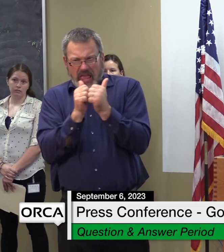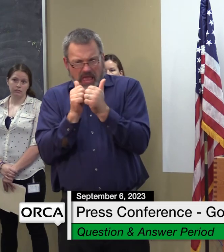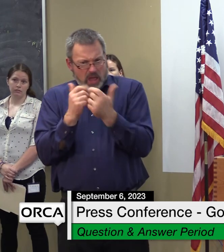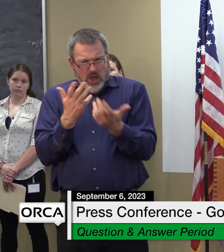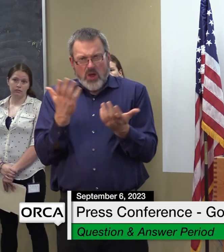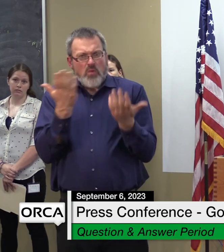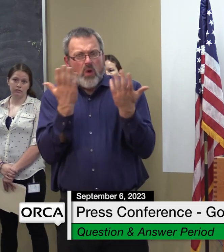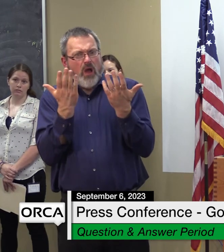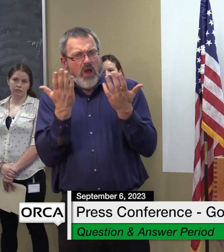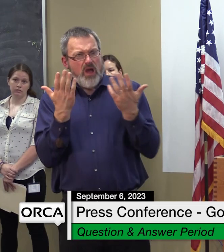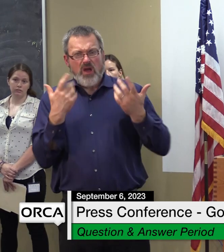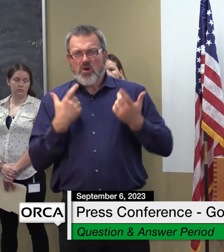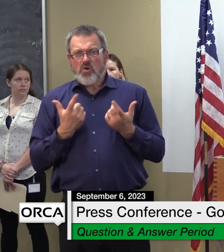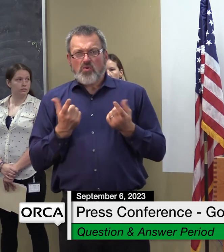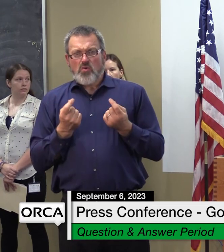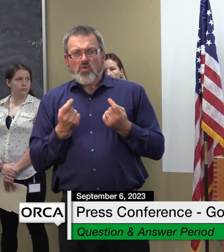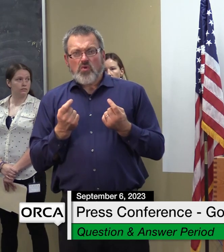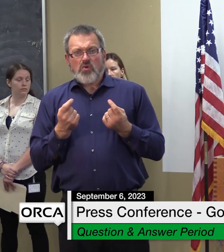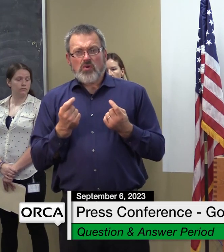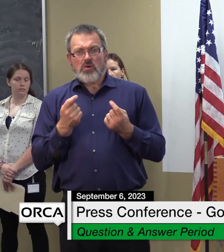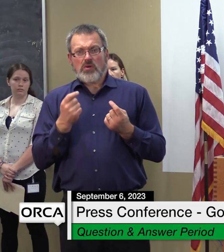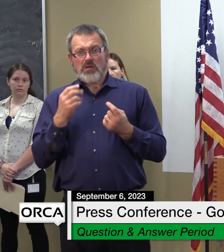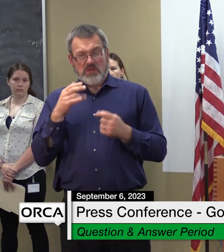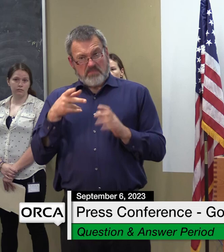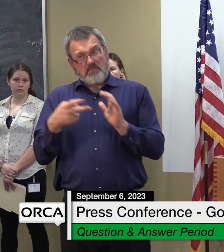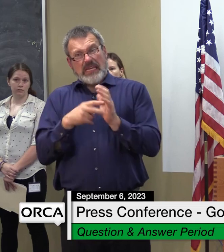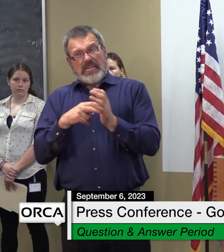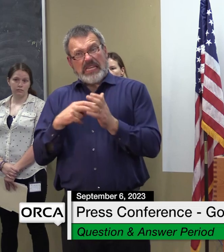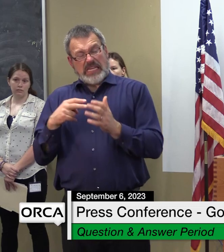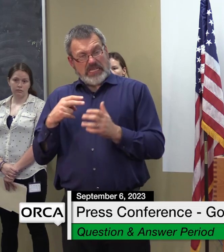And is it worse than it was a few years ago?